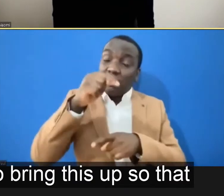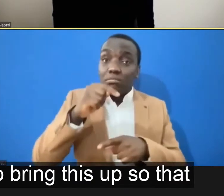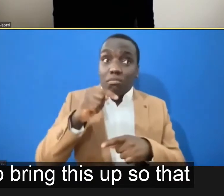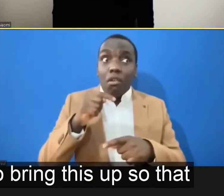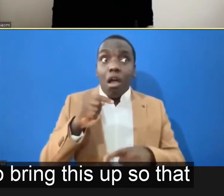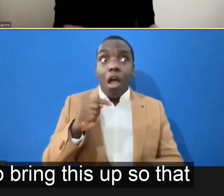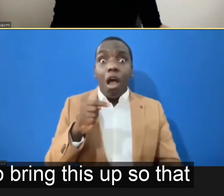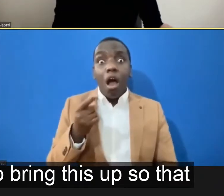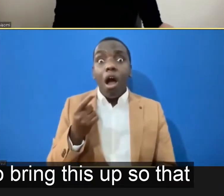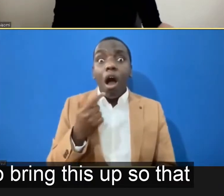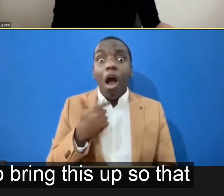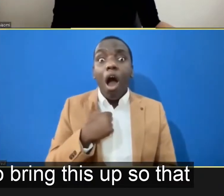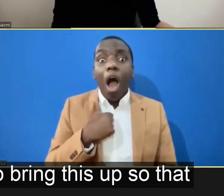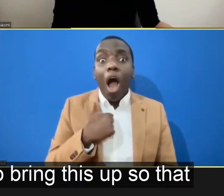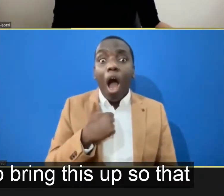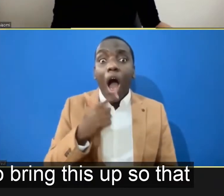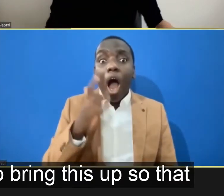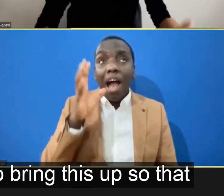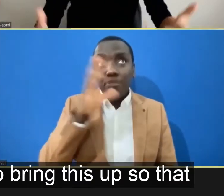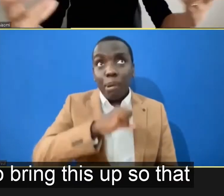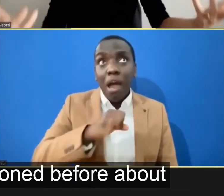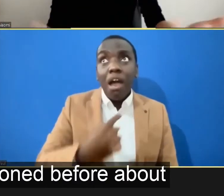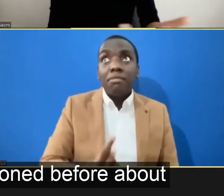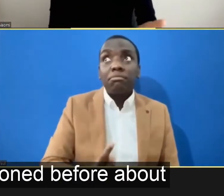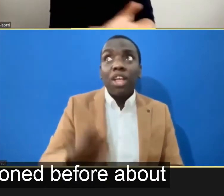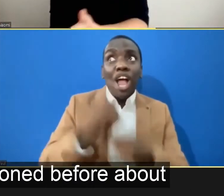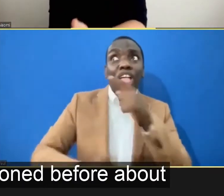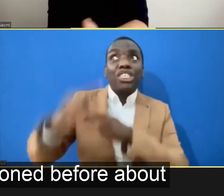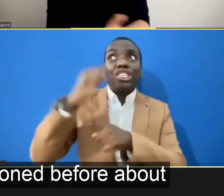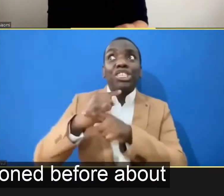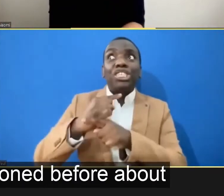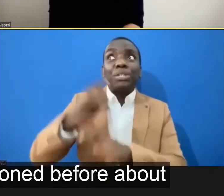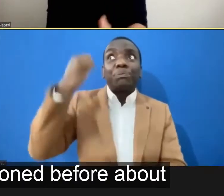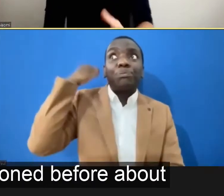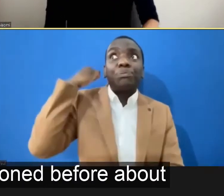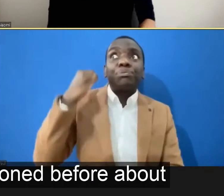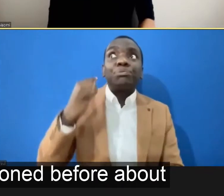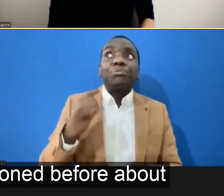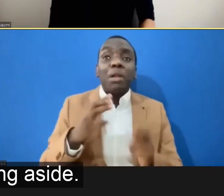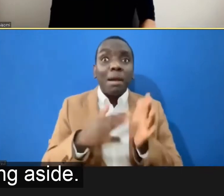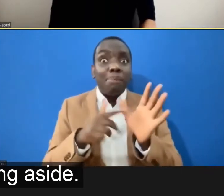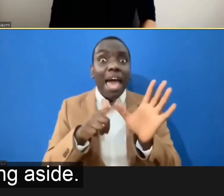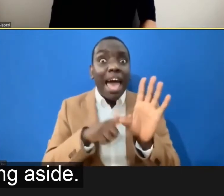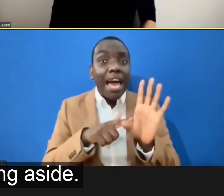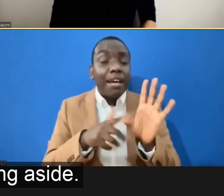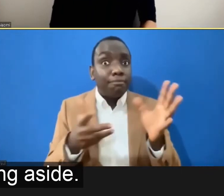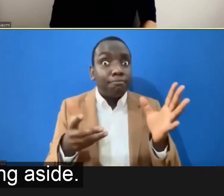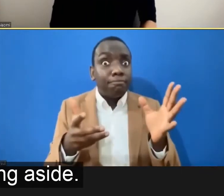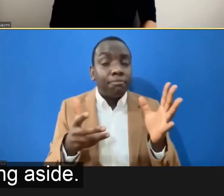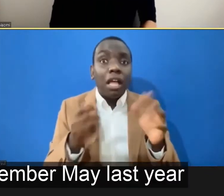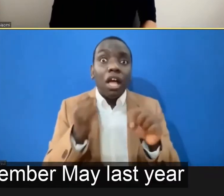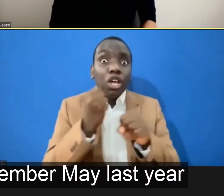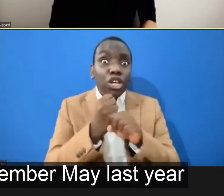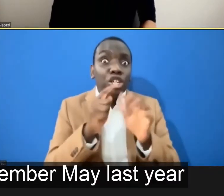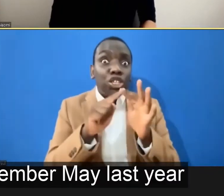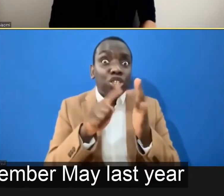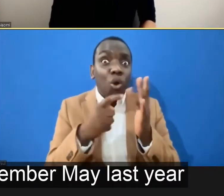But I have to bring this up so that I'm not doing what I mentioned before about brushing something aside.